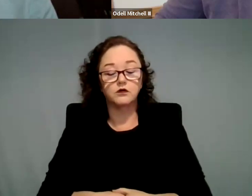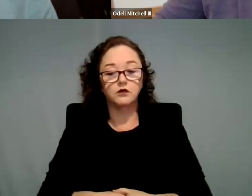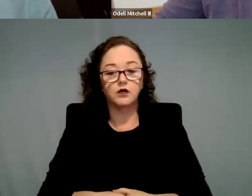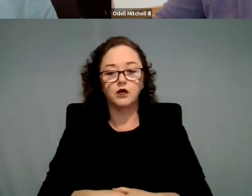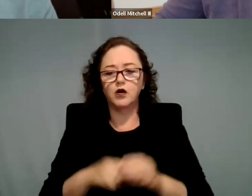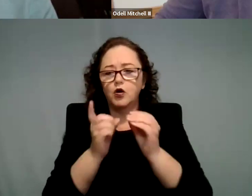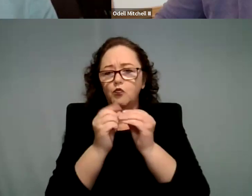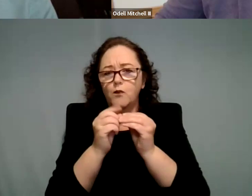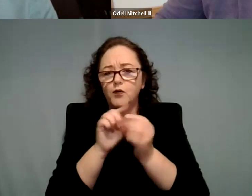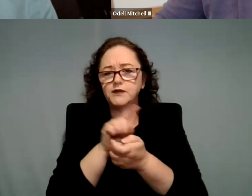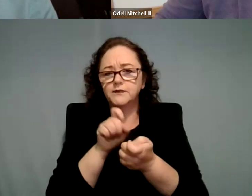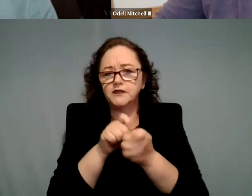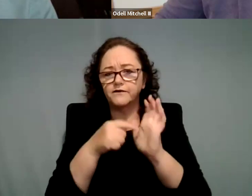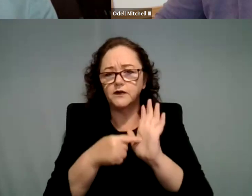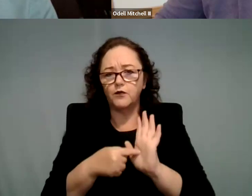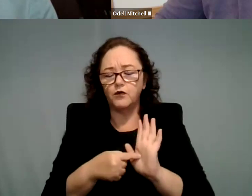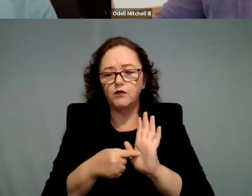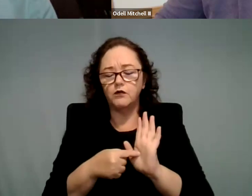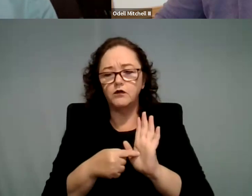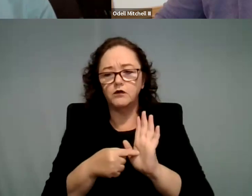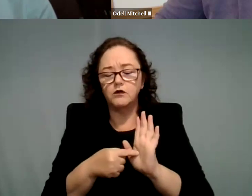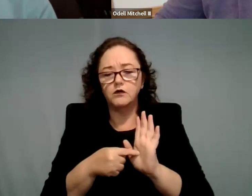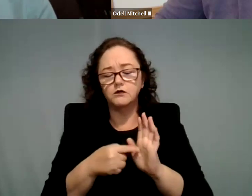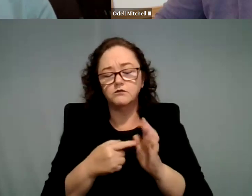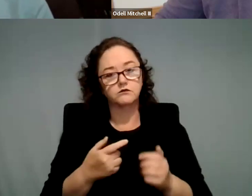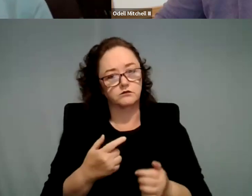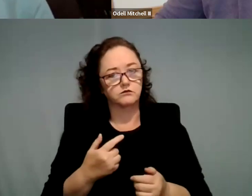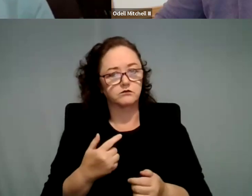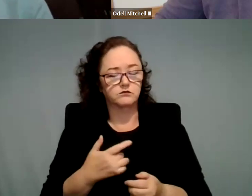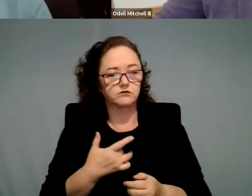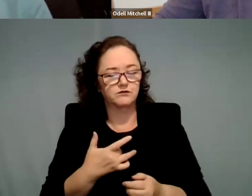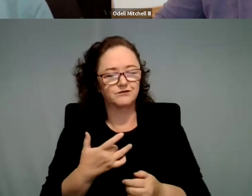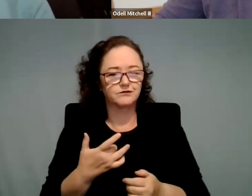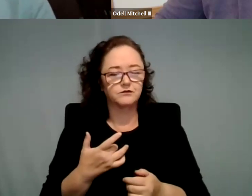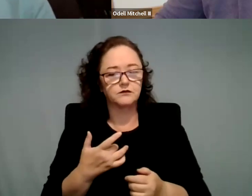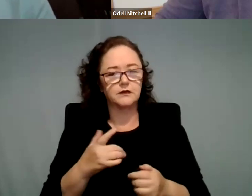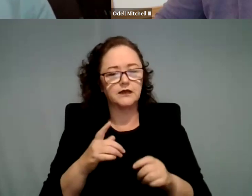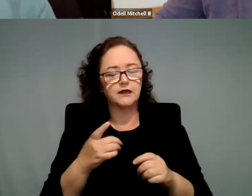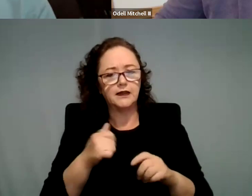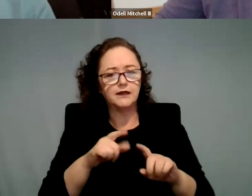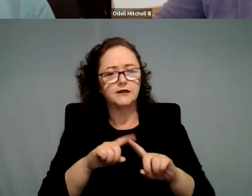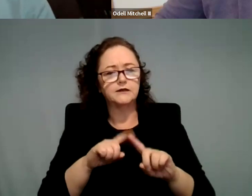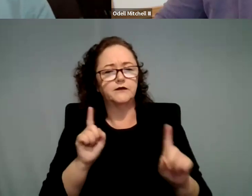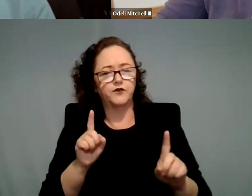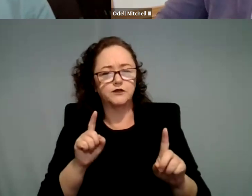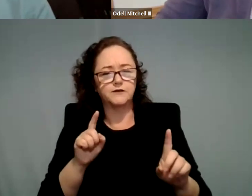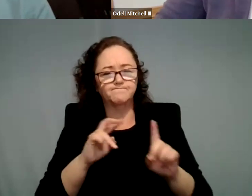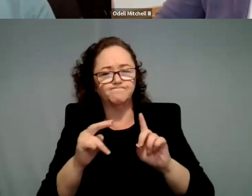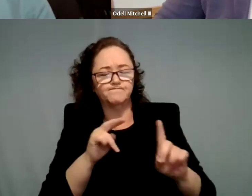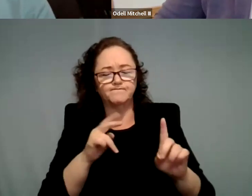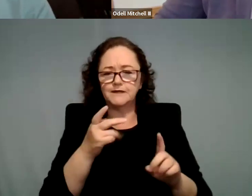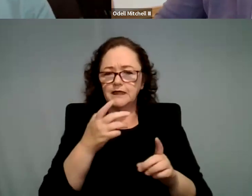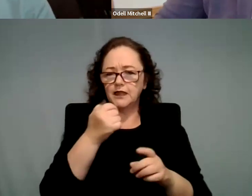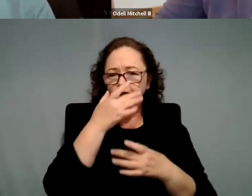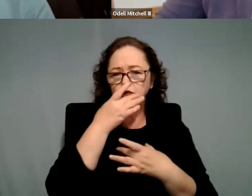more specific example before I have us wrap, just because I think it's at a different scale and just a kind of interesting thing for